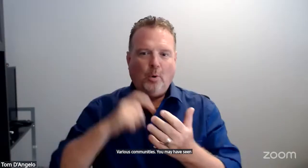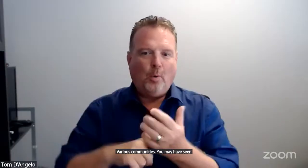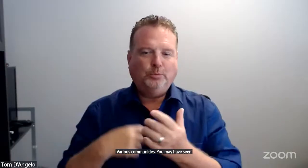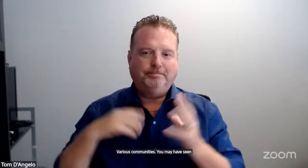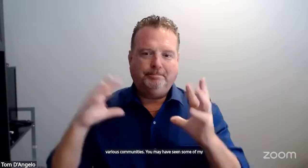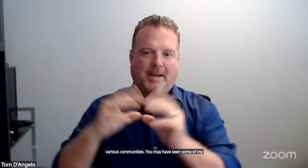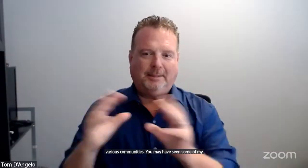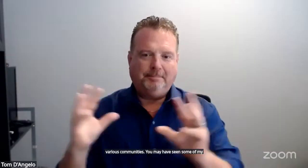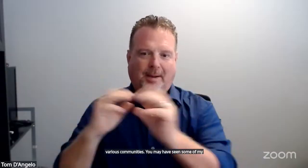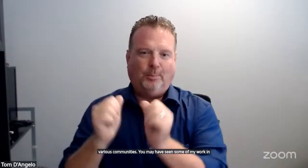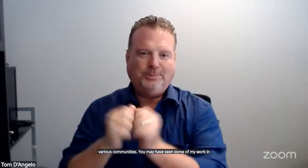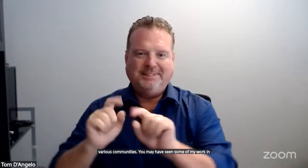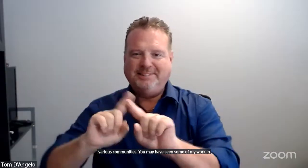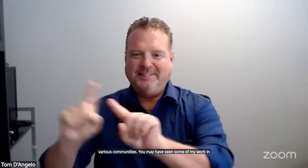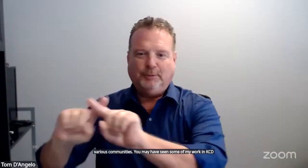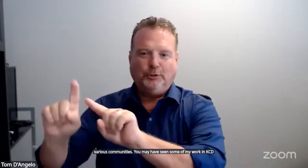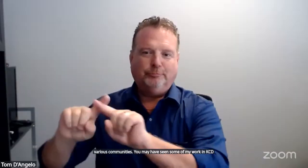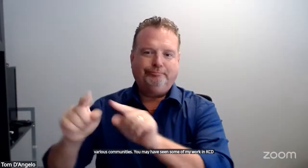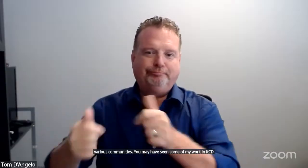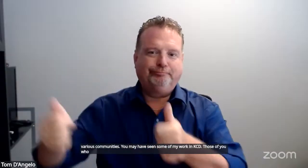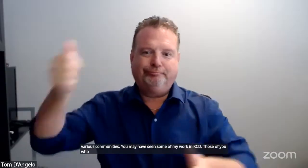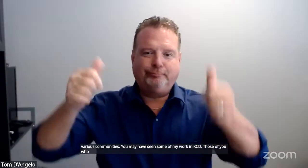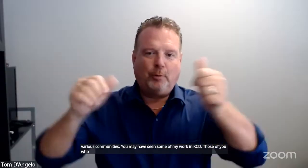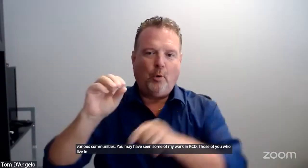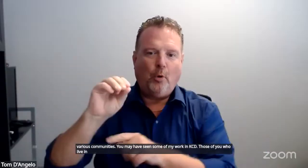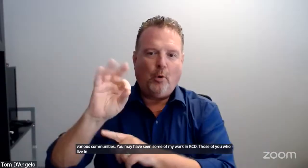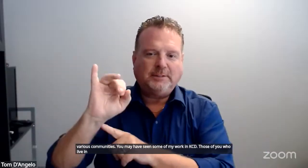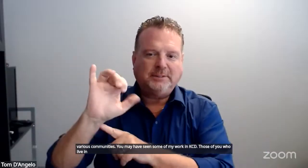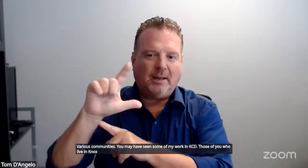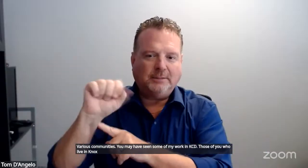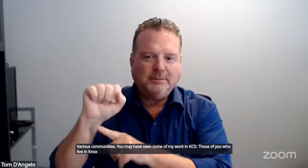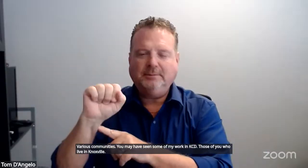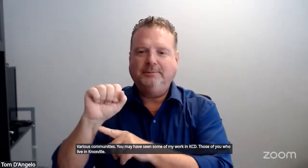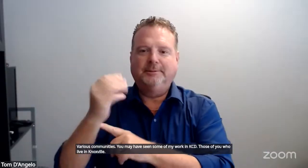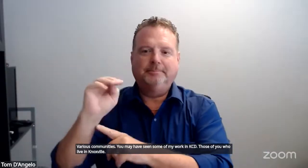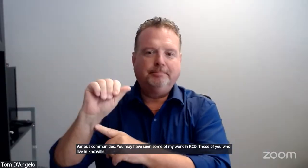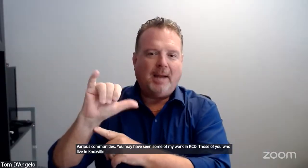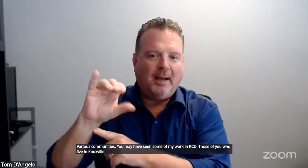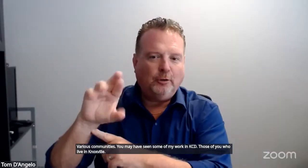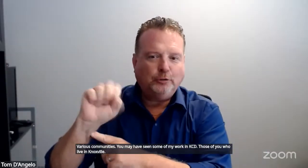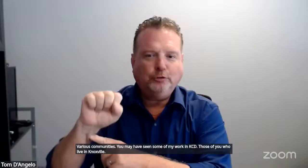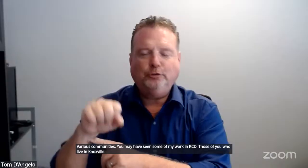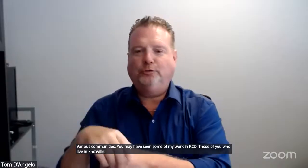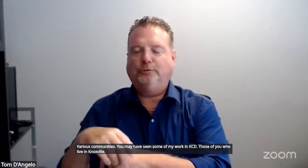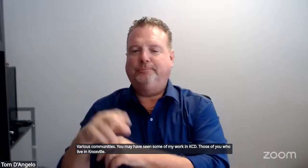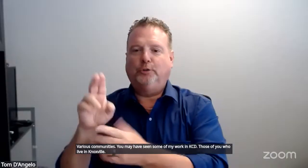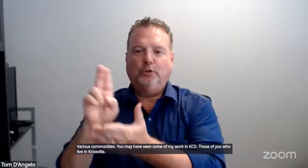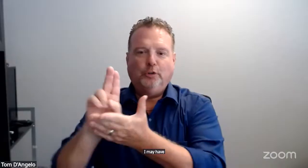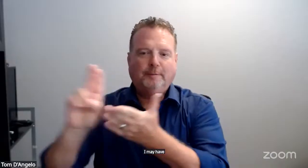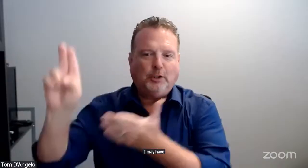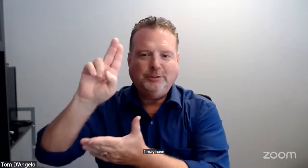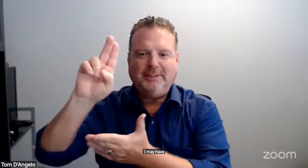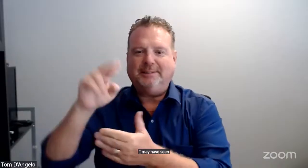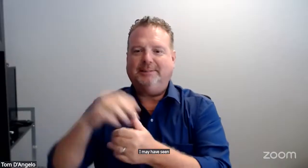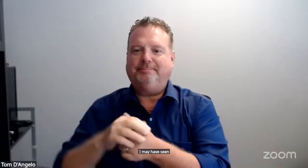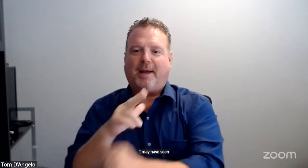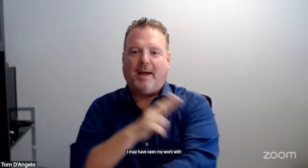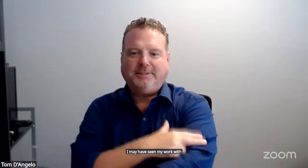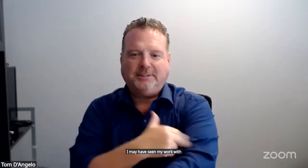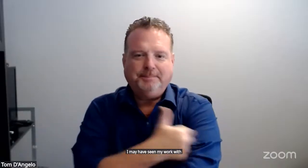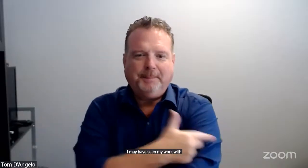my work in KCD. Those of you who live in Knoxville may have seen my work